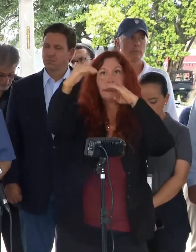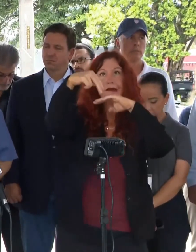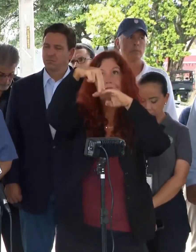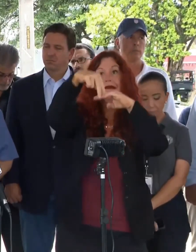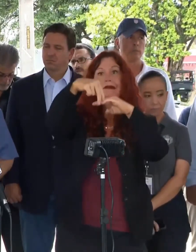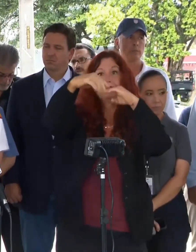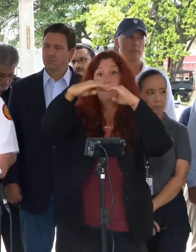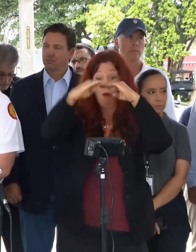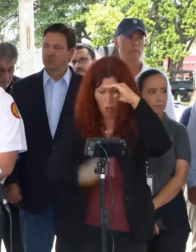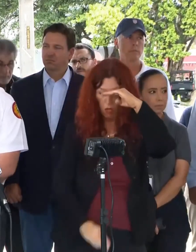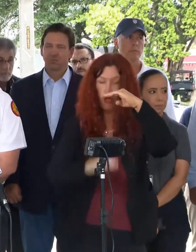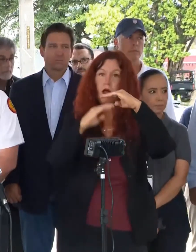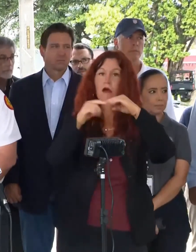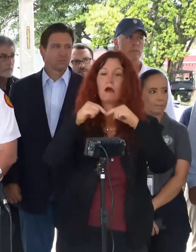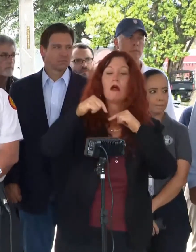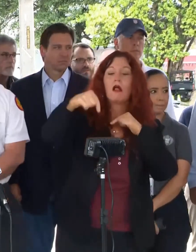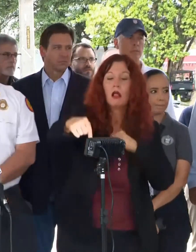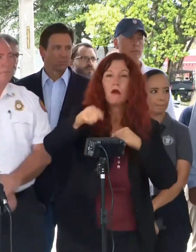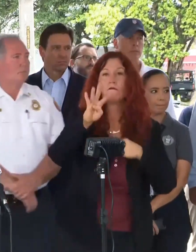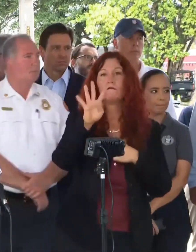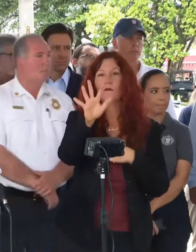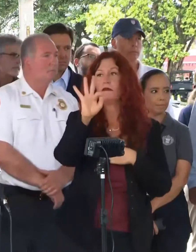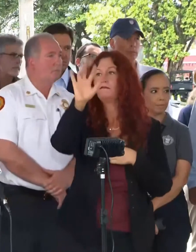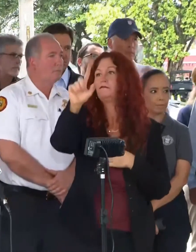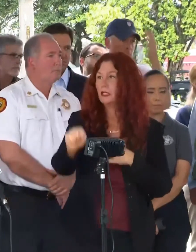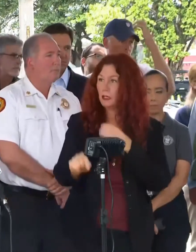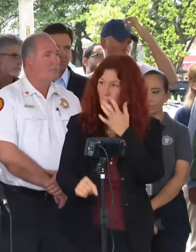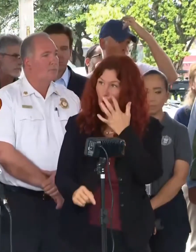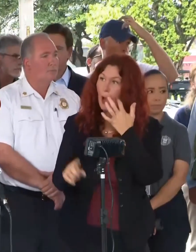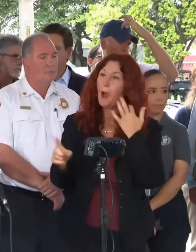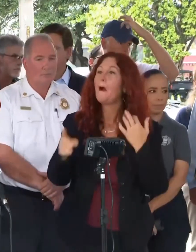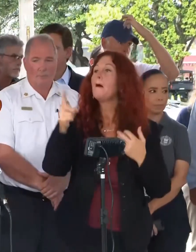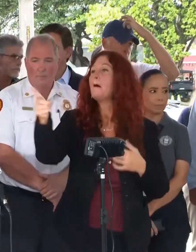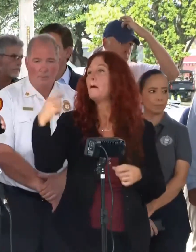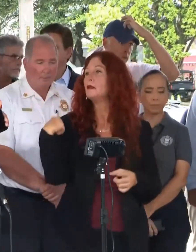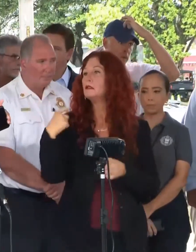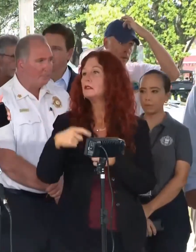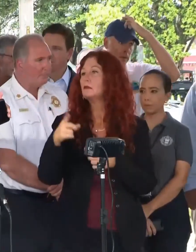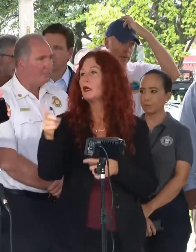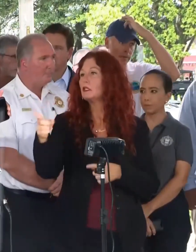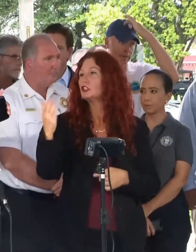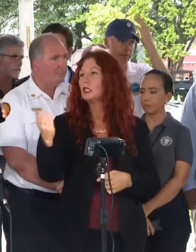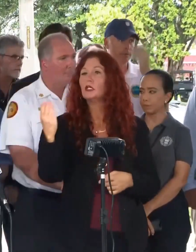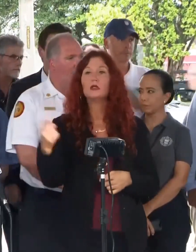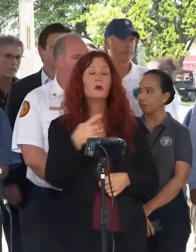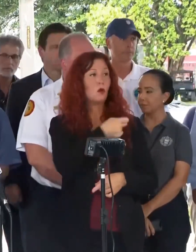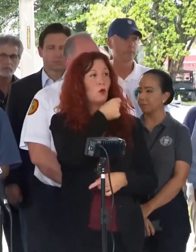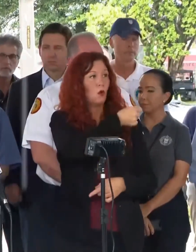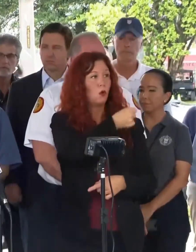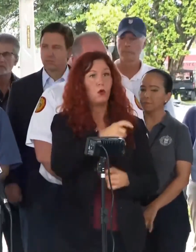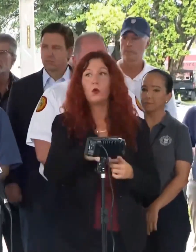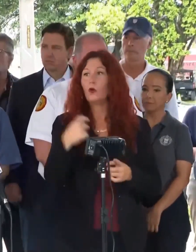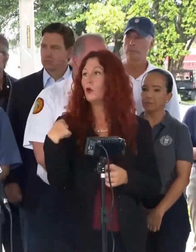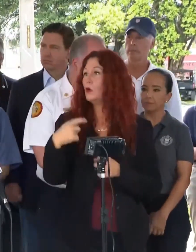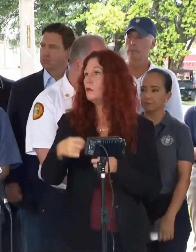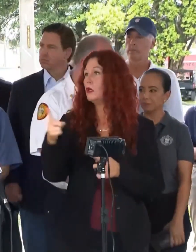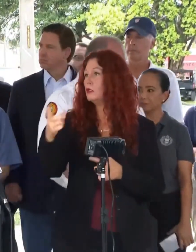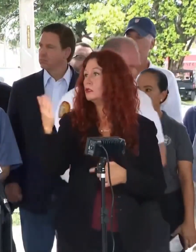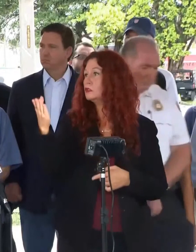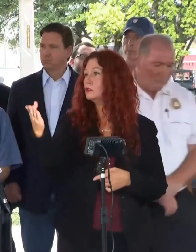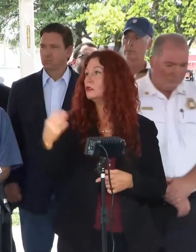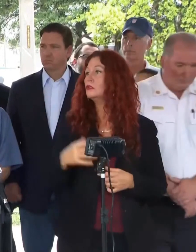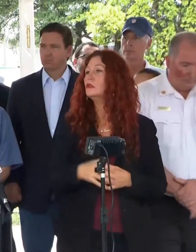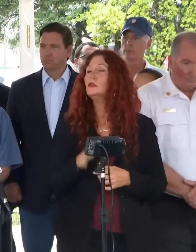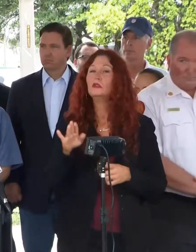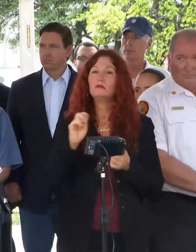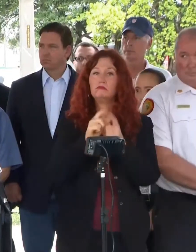overhead. Sir, the rules of the Spanish over here. Mexico that they have not recovered. Ma'am, Spanish over here.